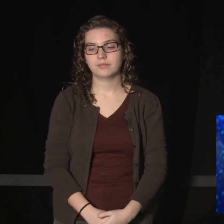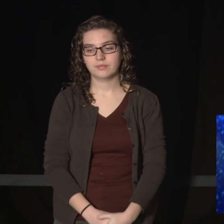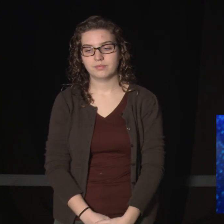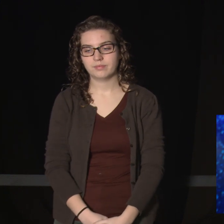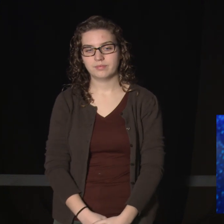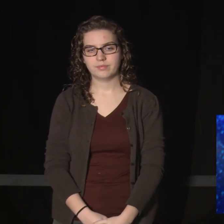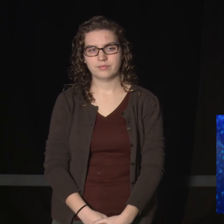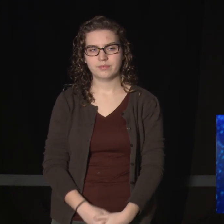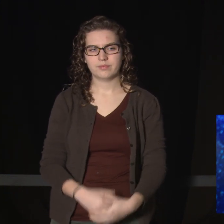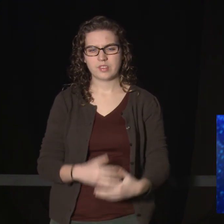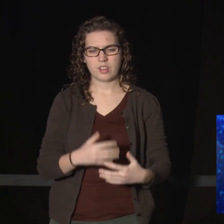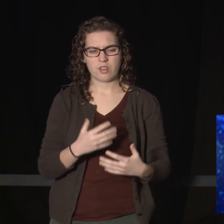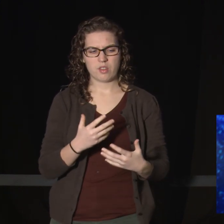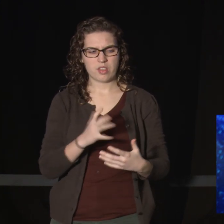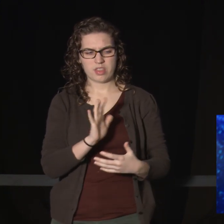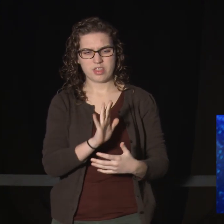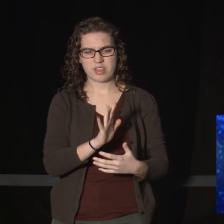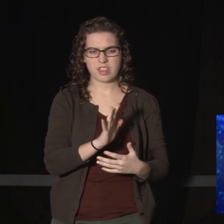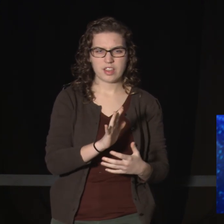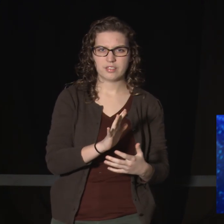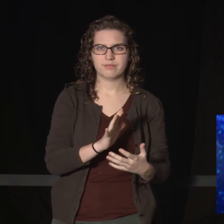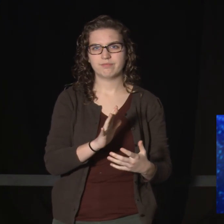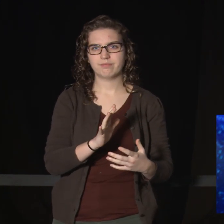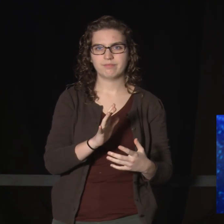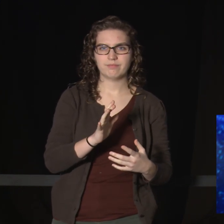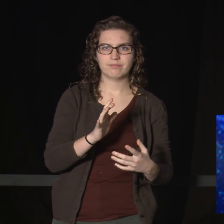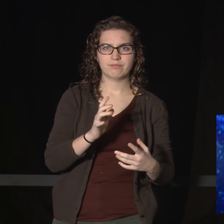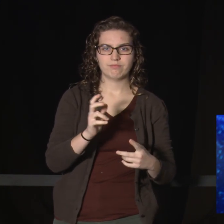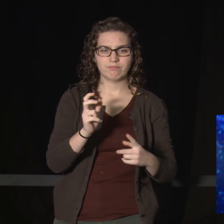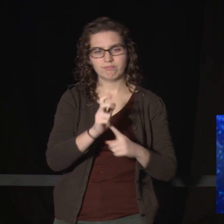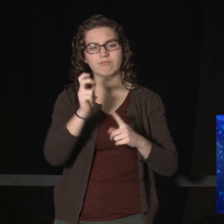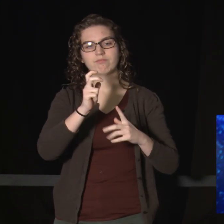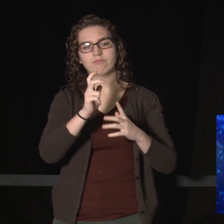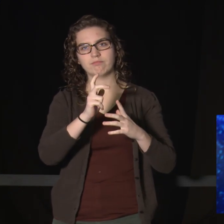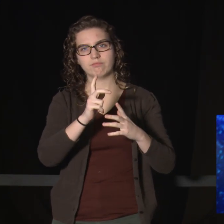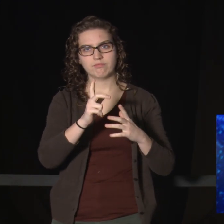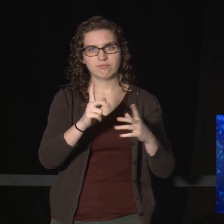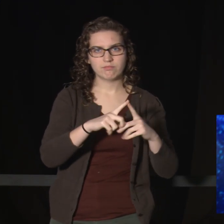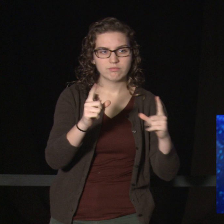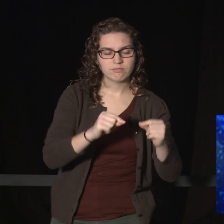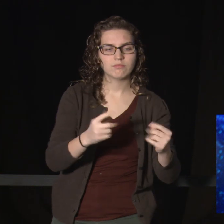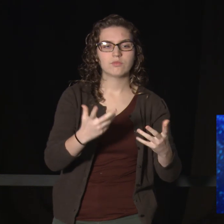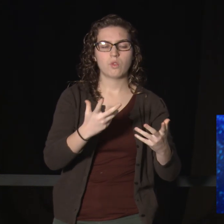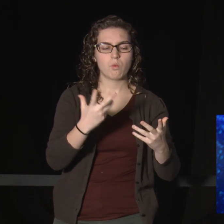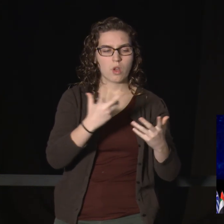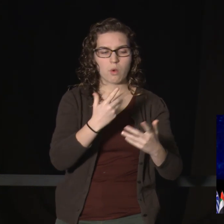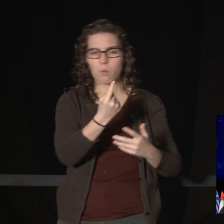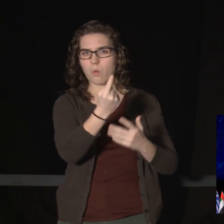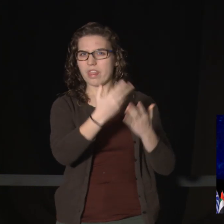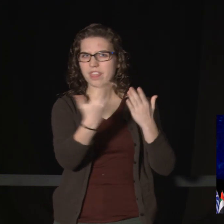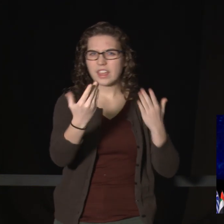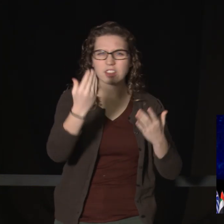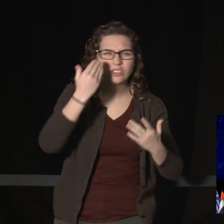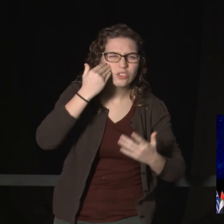What was it? What was their trump card? What was the one thing that they knew that they knew that they knew?